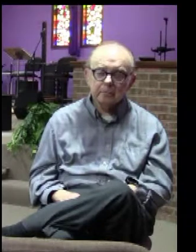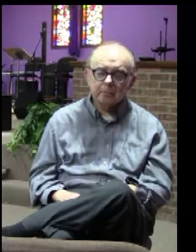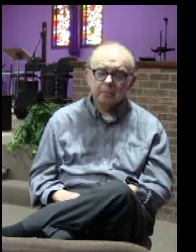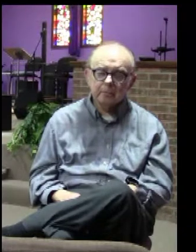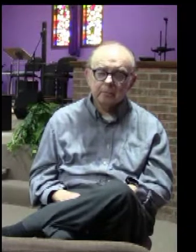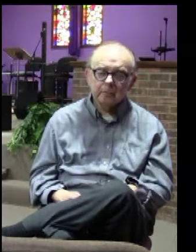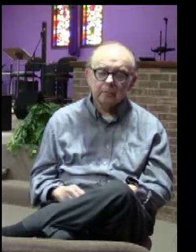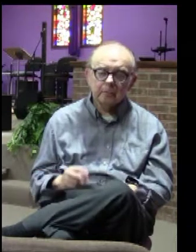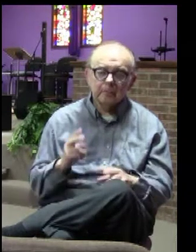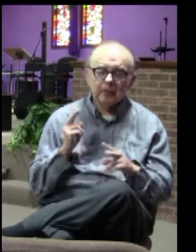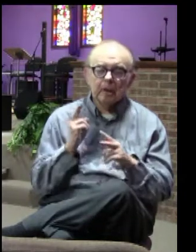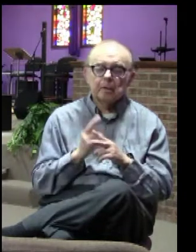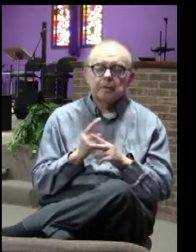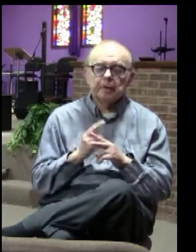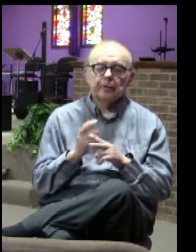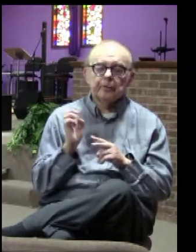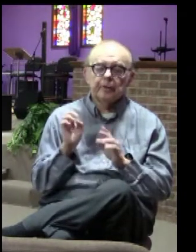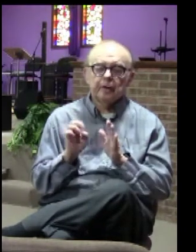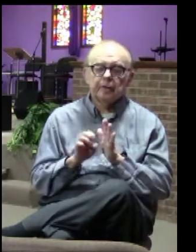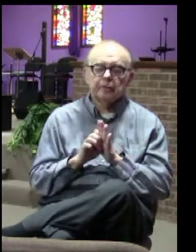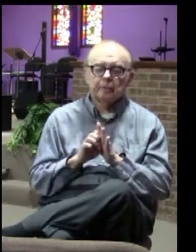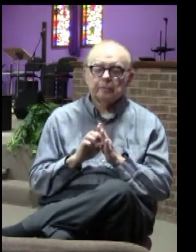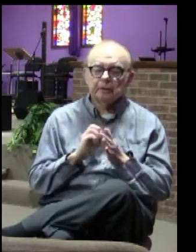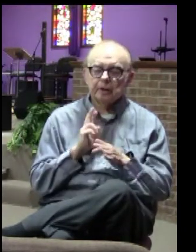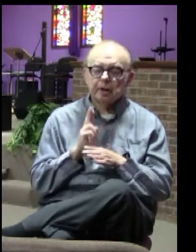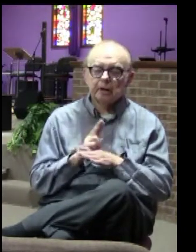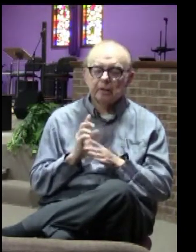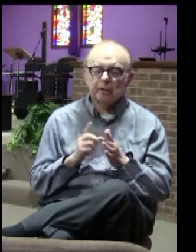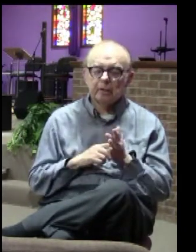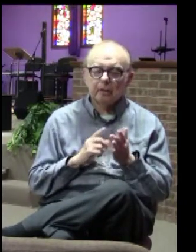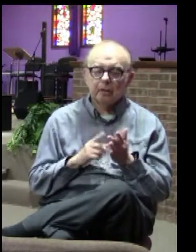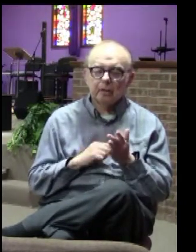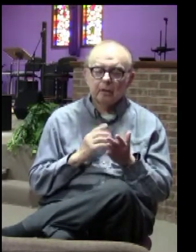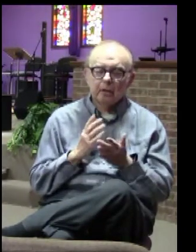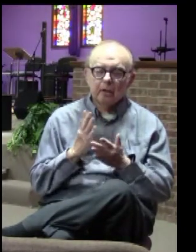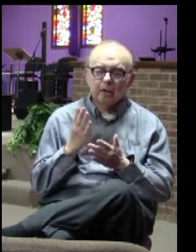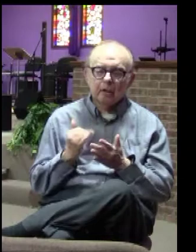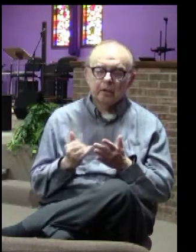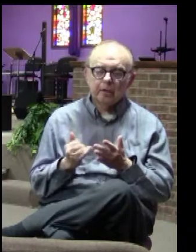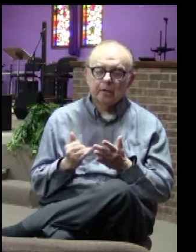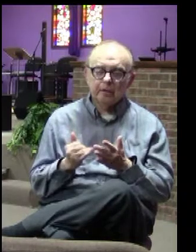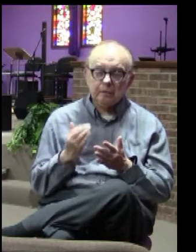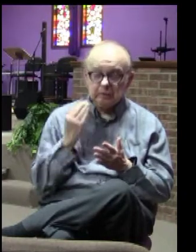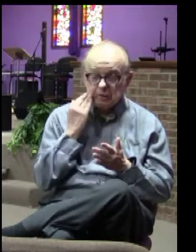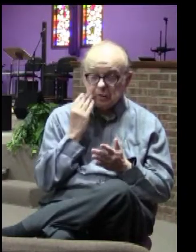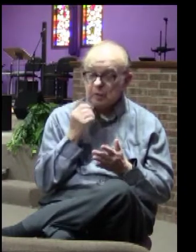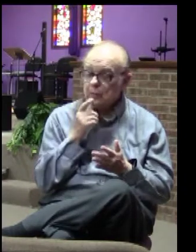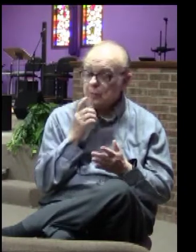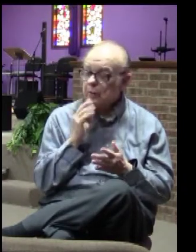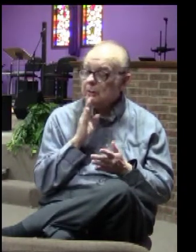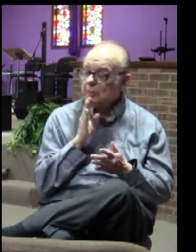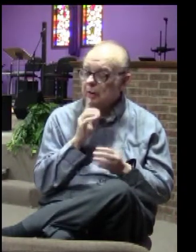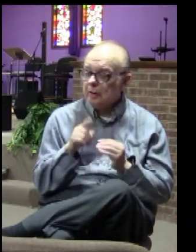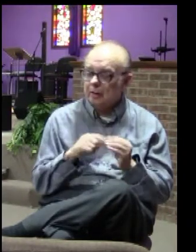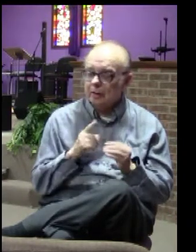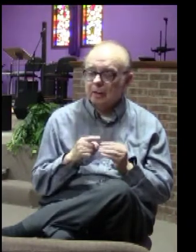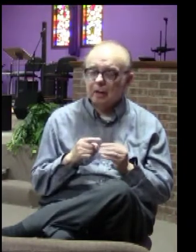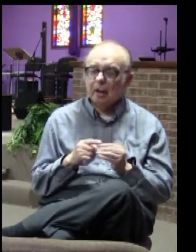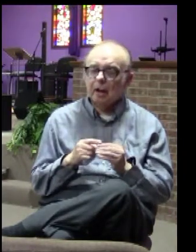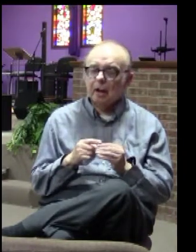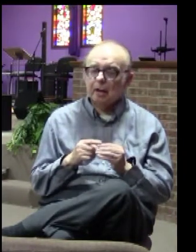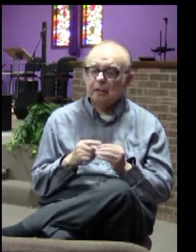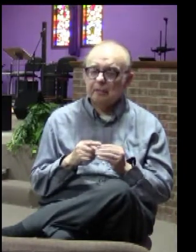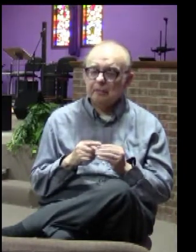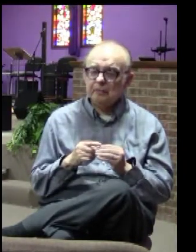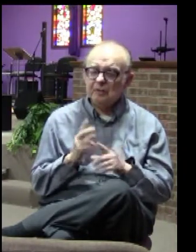have to be careful of the illustrations that I use sometimes, because some of you all will know who I'm talking about. But if you do, just